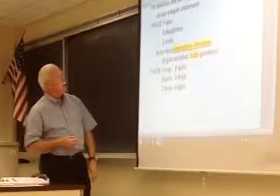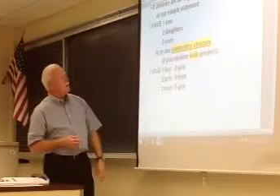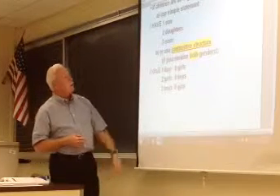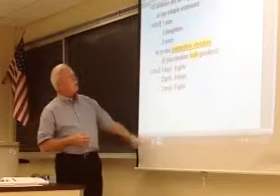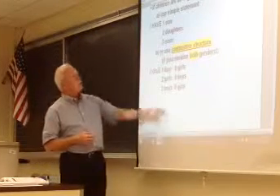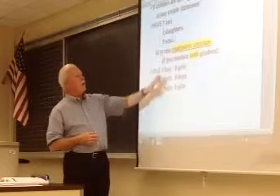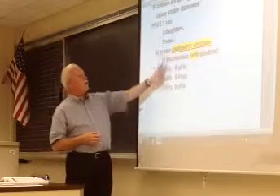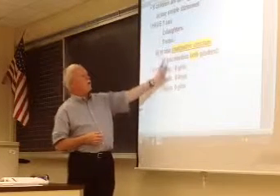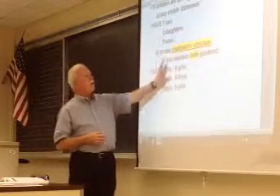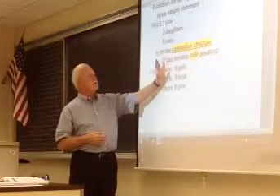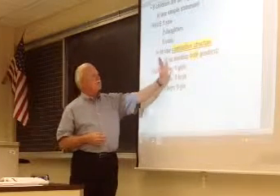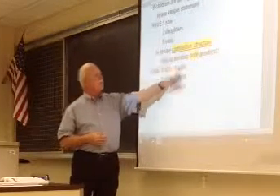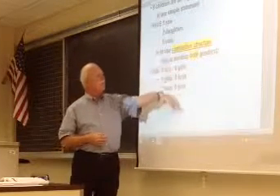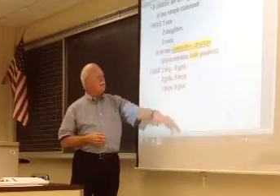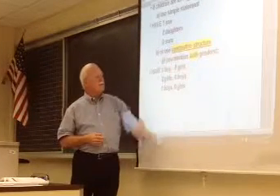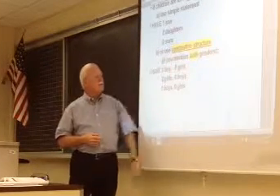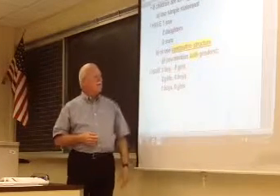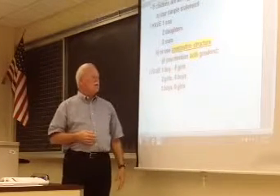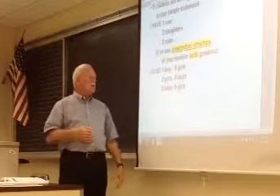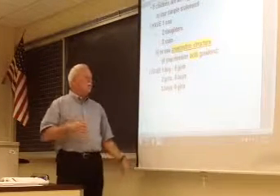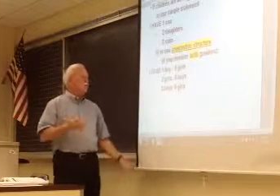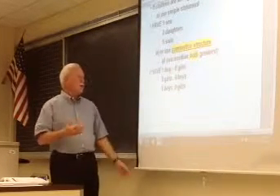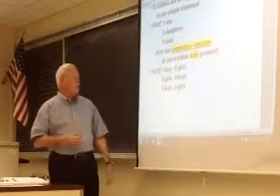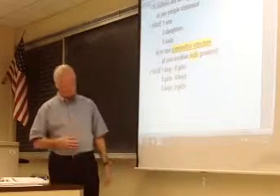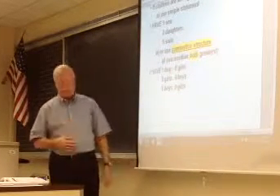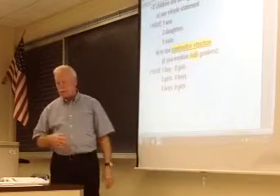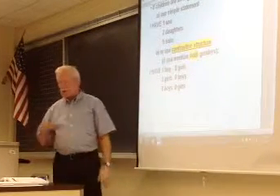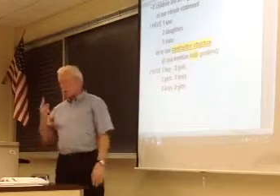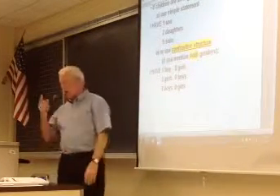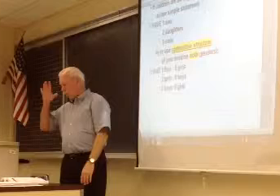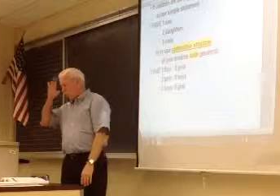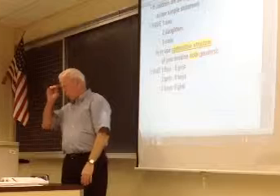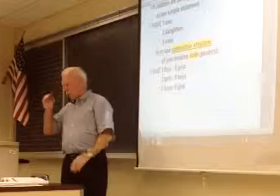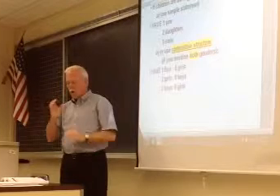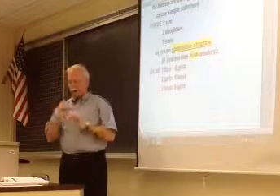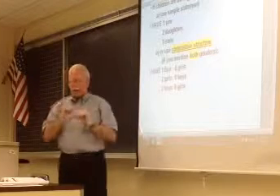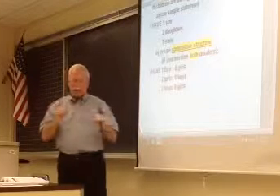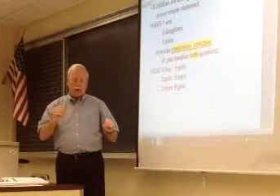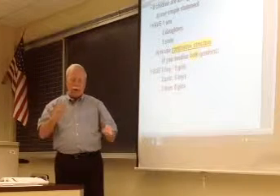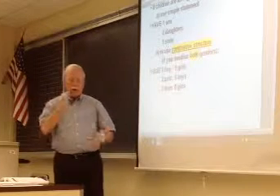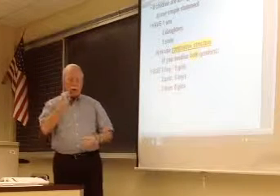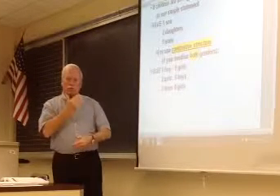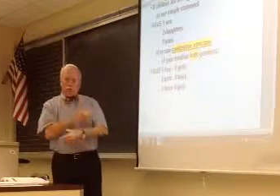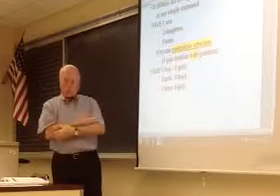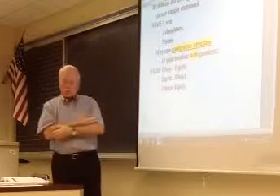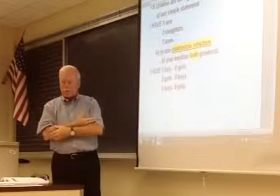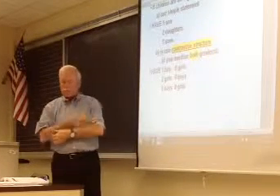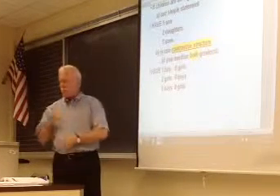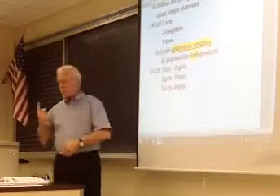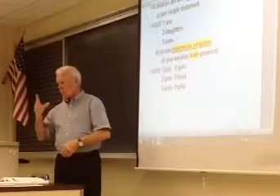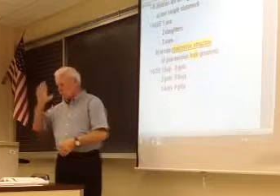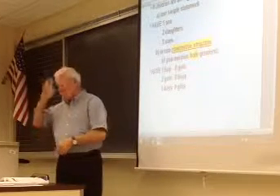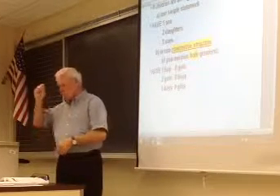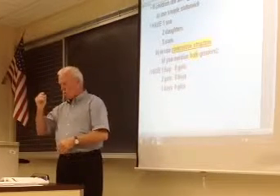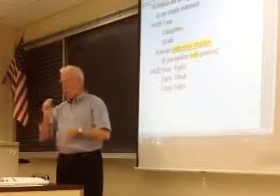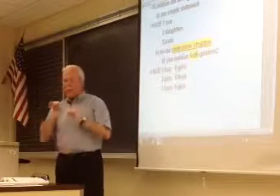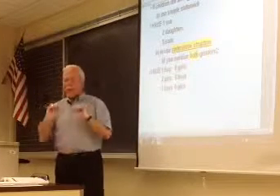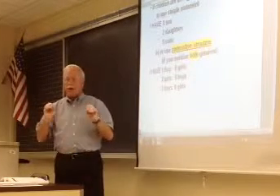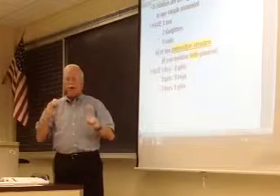Well, I probably wouldn't bother with the zip on the other unless you want to be explicit. I got 1 boy, no daughters, or 1 boy,